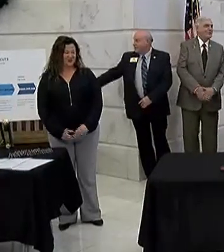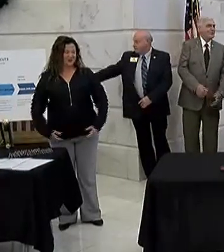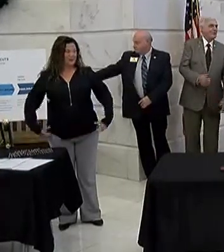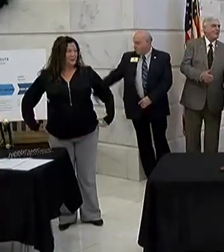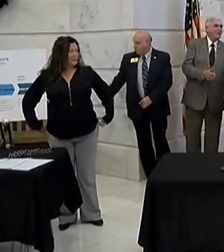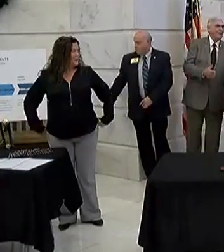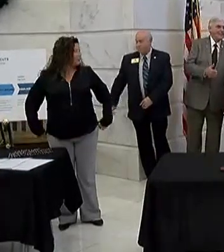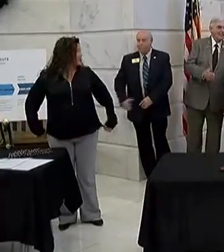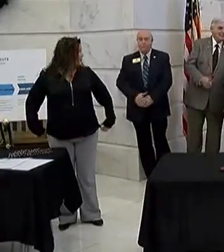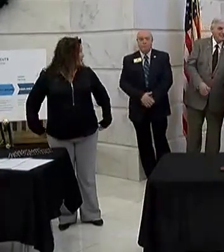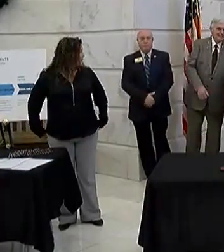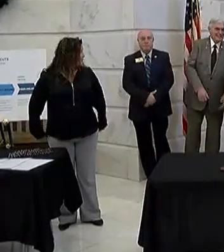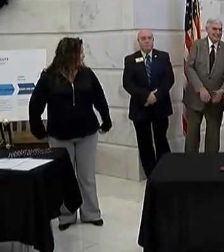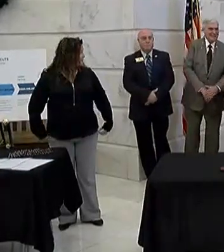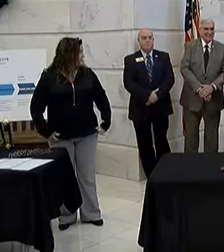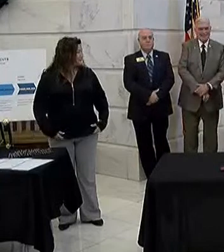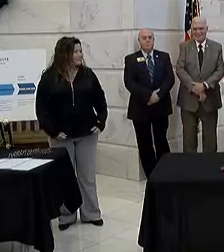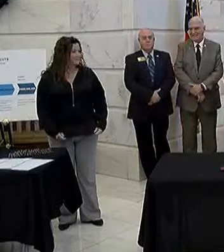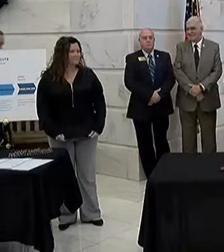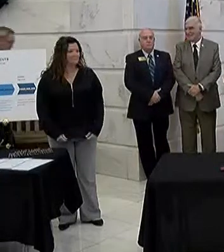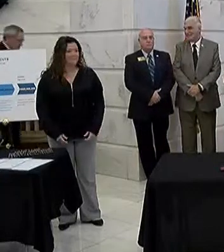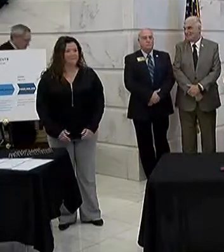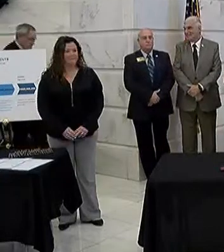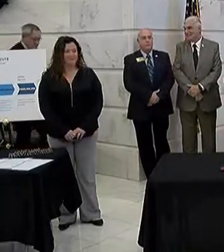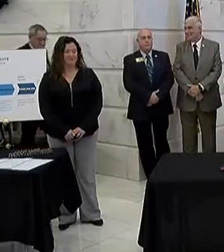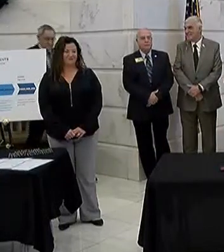Can you do something about that?